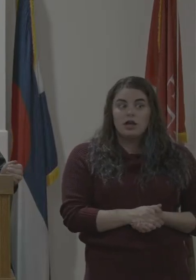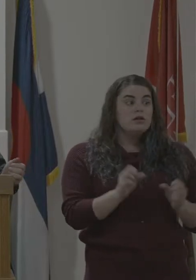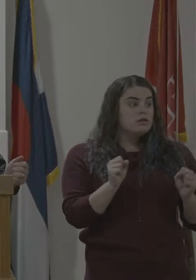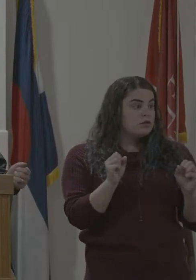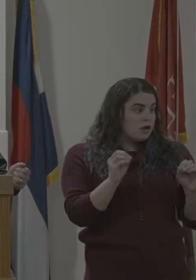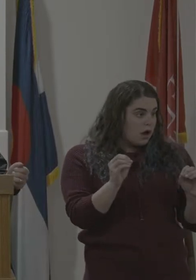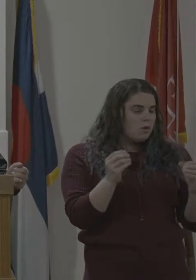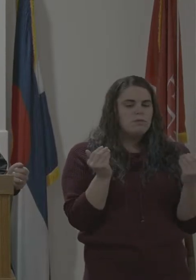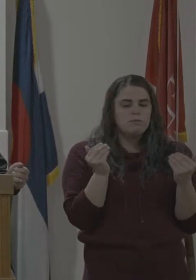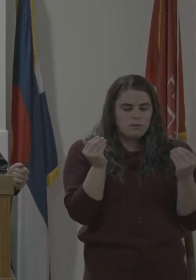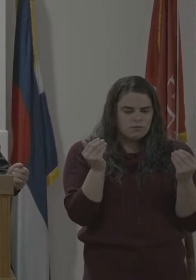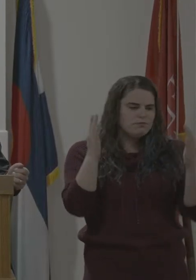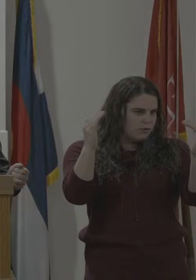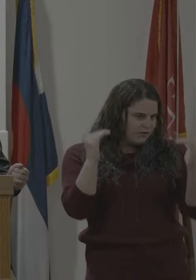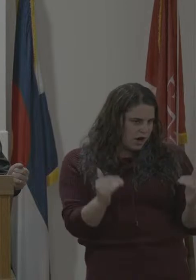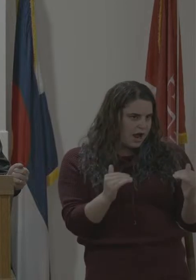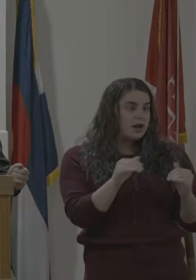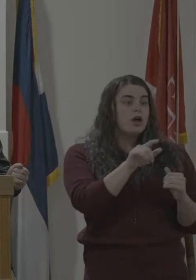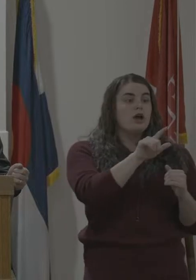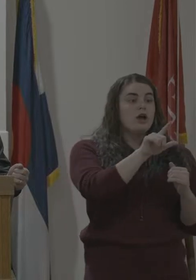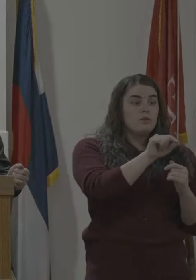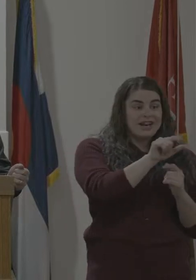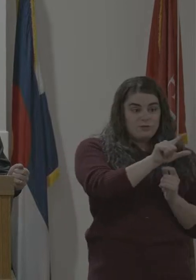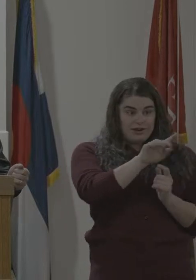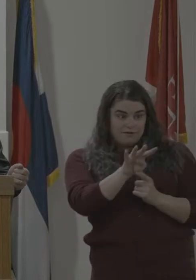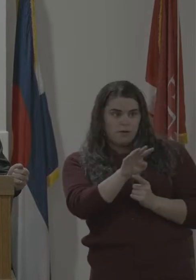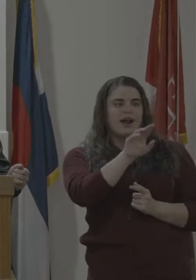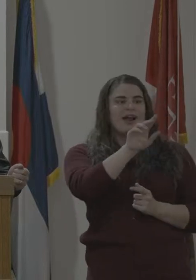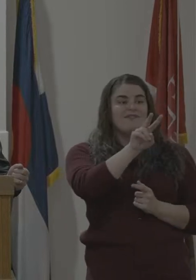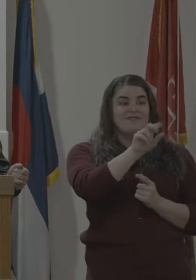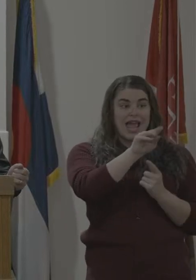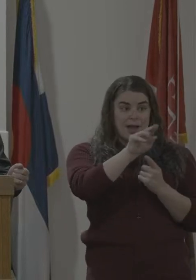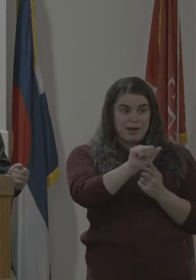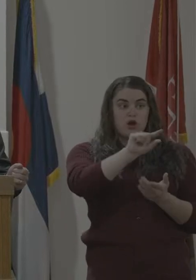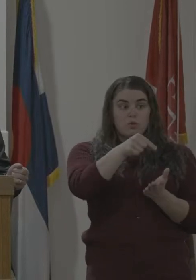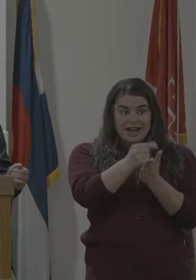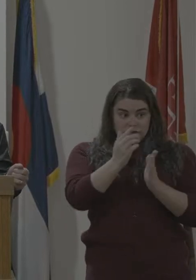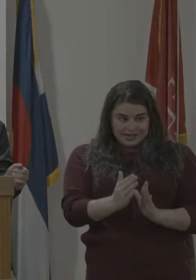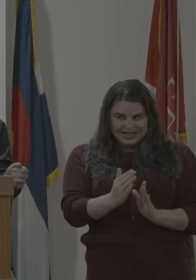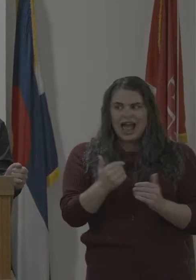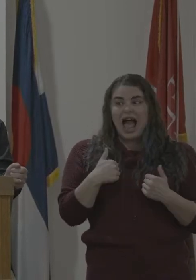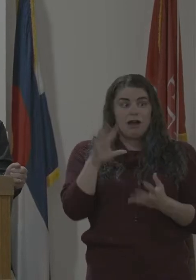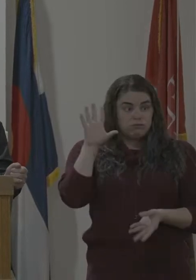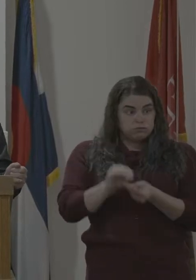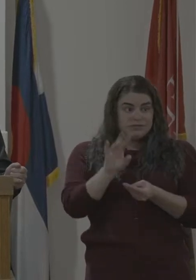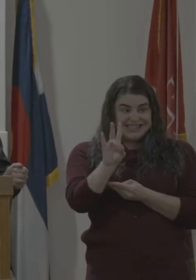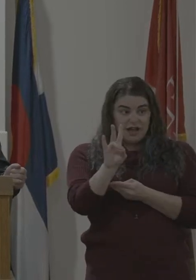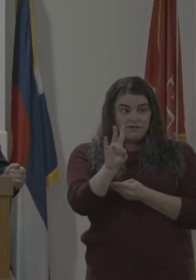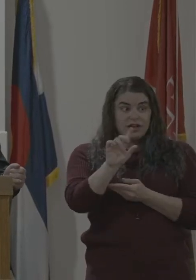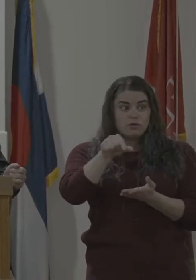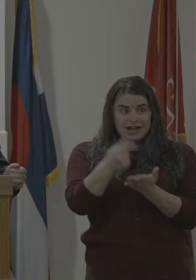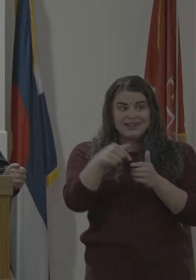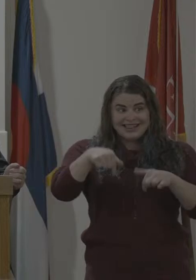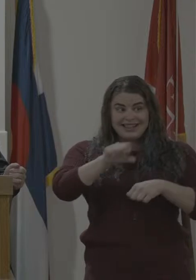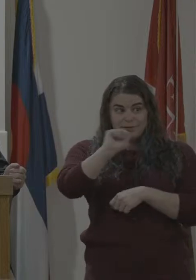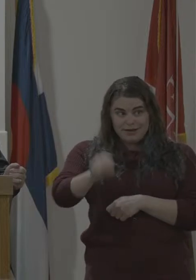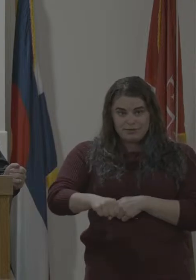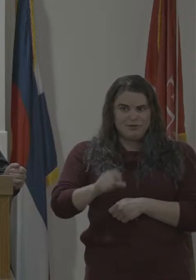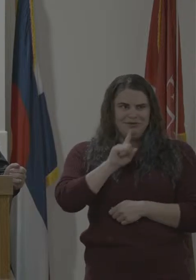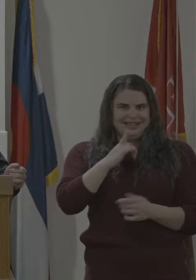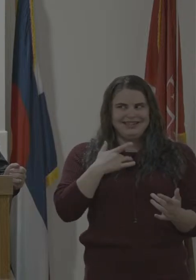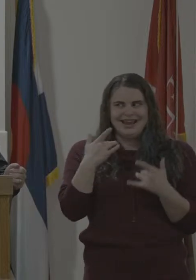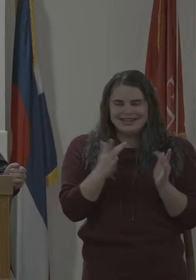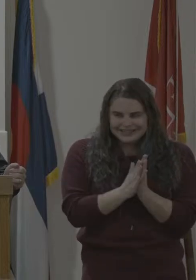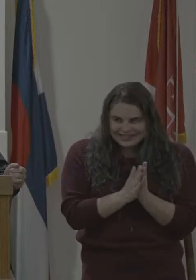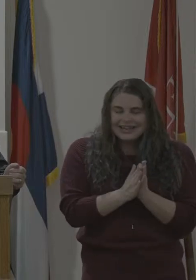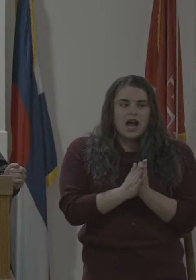So moving on to the 2024 VAMA graduates. We have seven of them graduating this semester. I'm so excited.